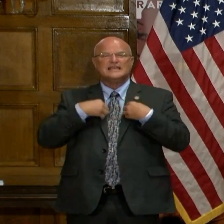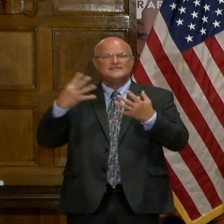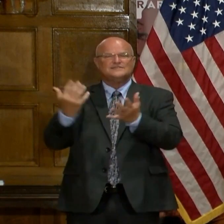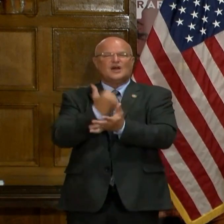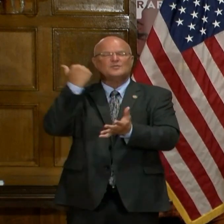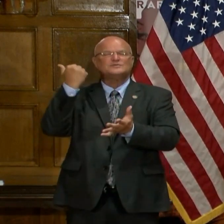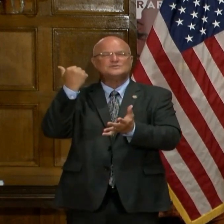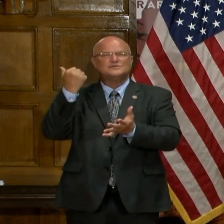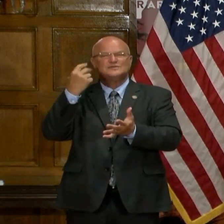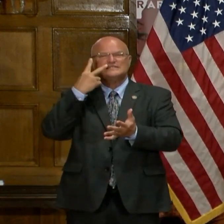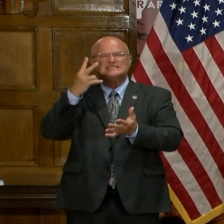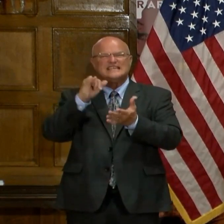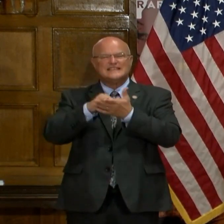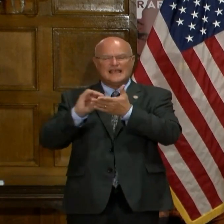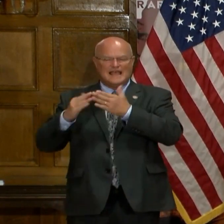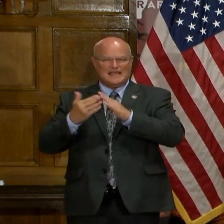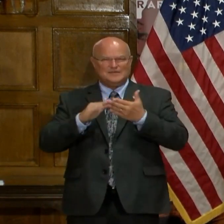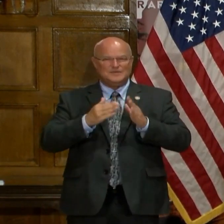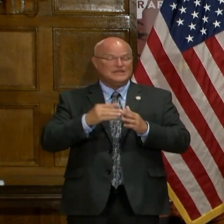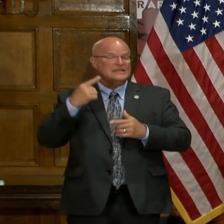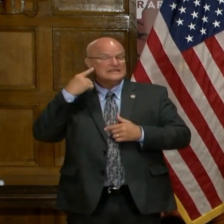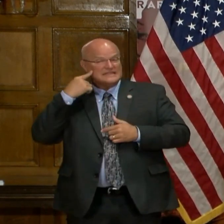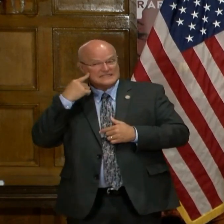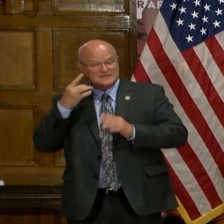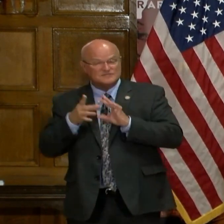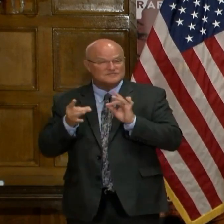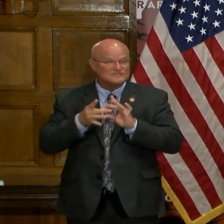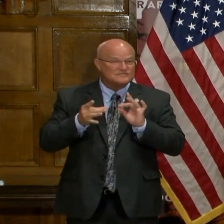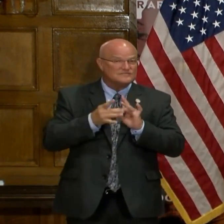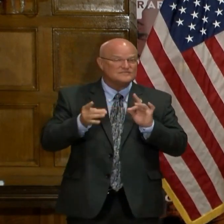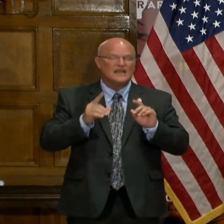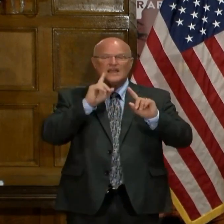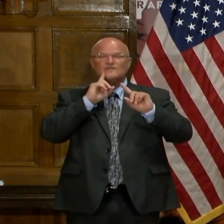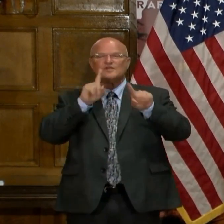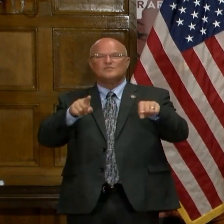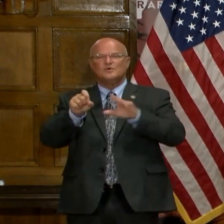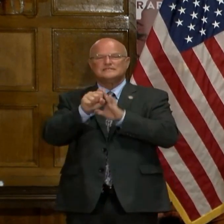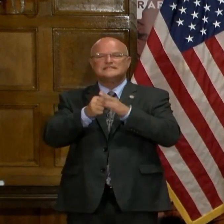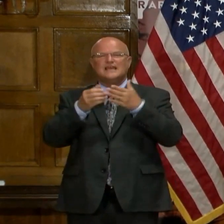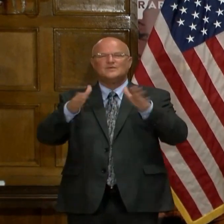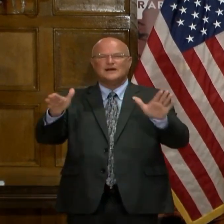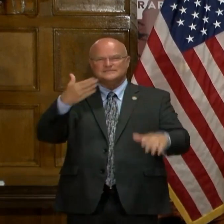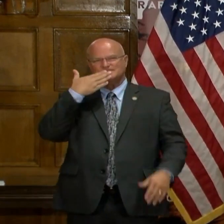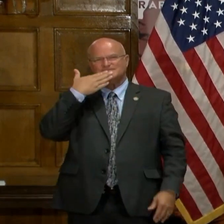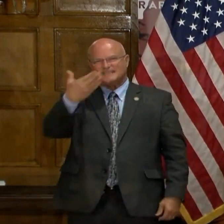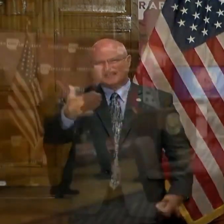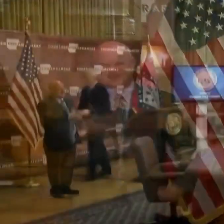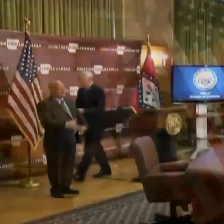opportunity to see that community, listen to them, and to give our report statewide. Thank you.